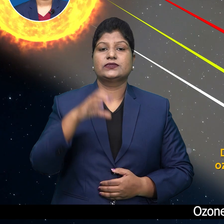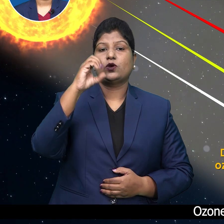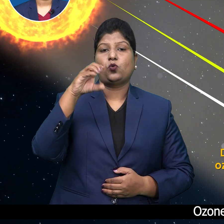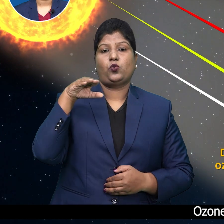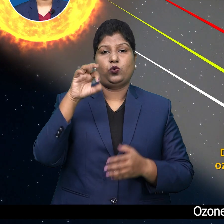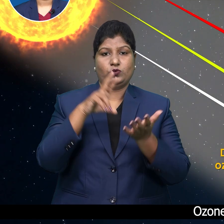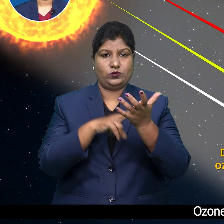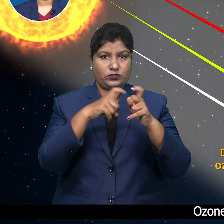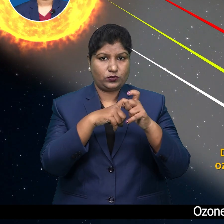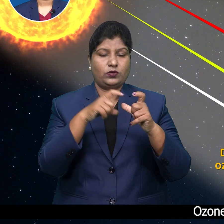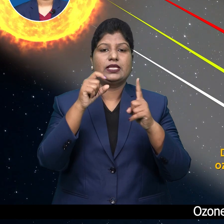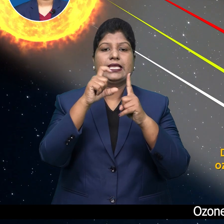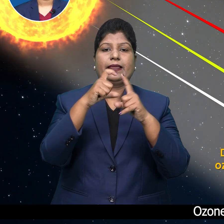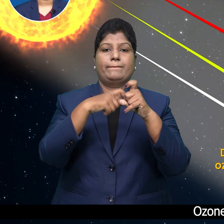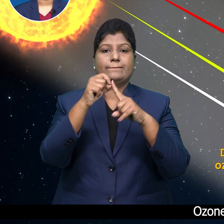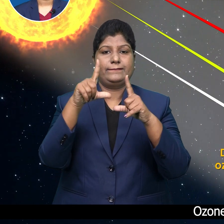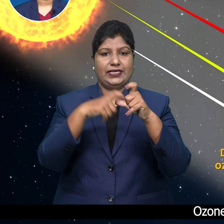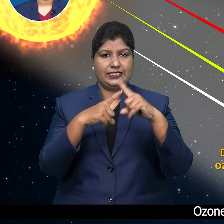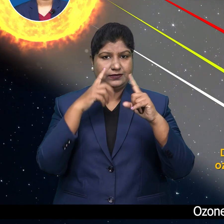Ozone depletion.